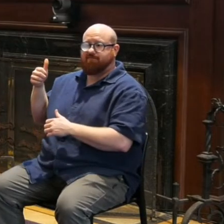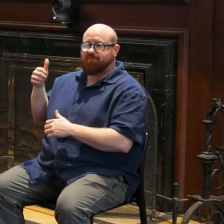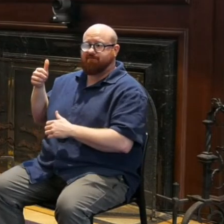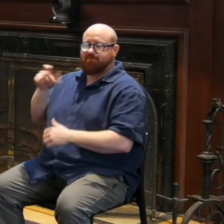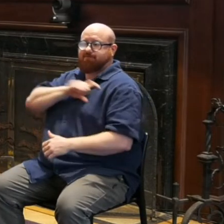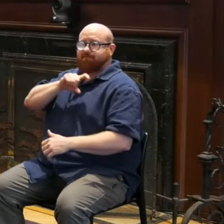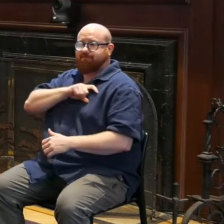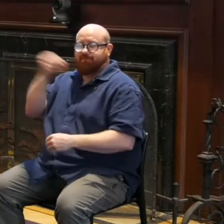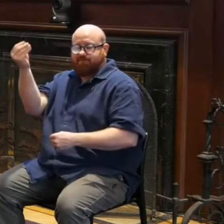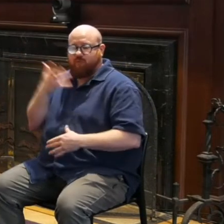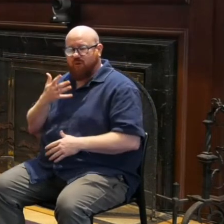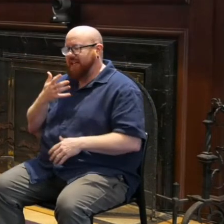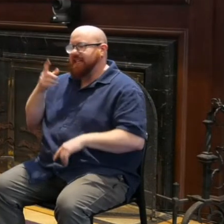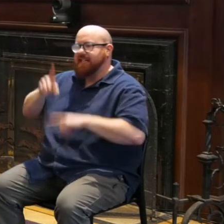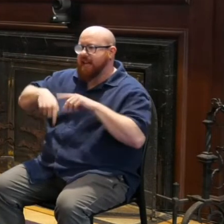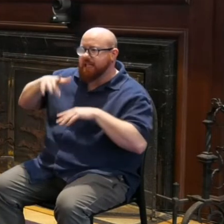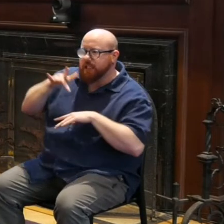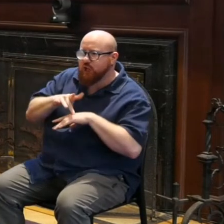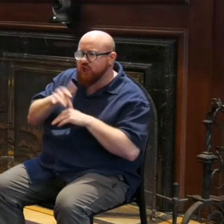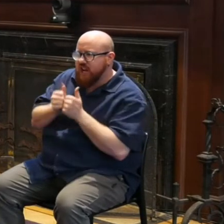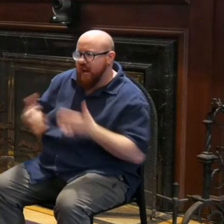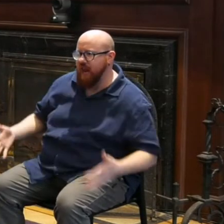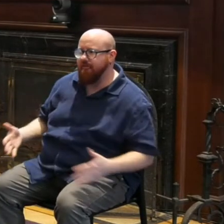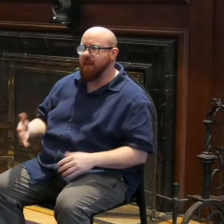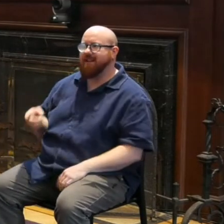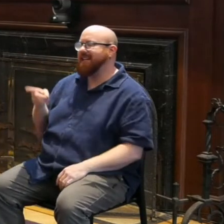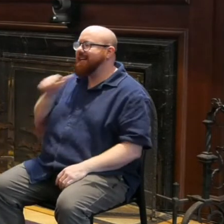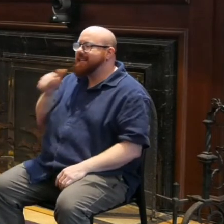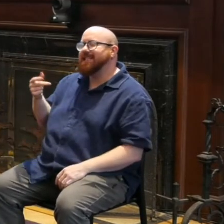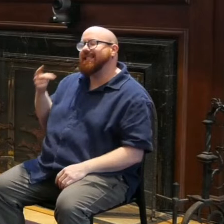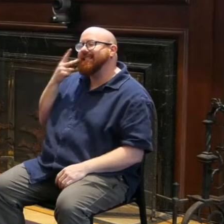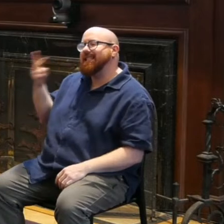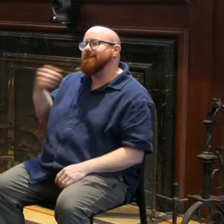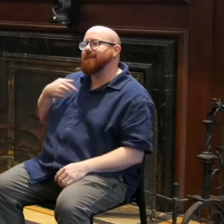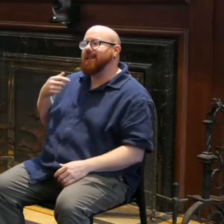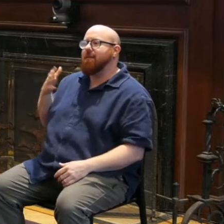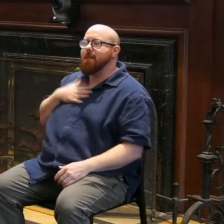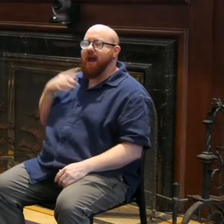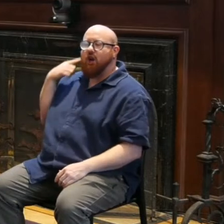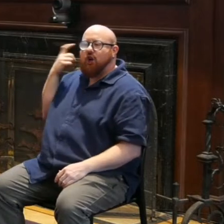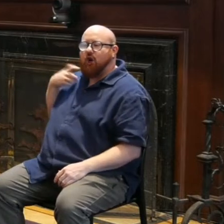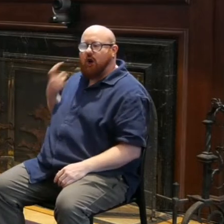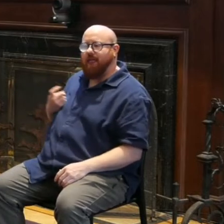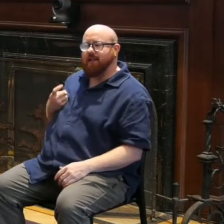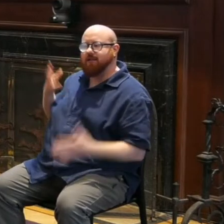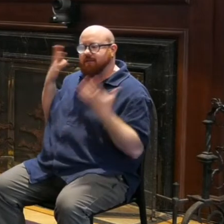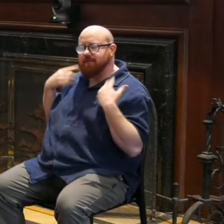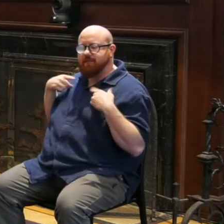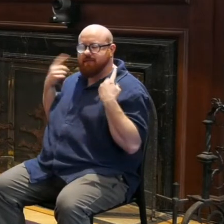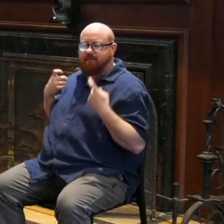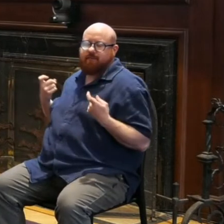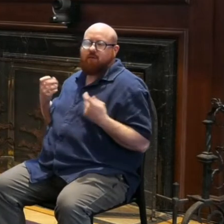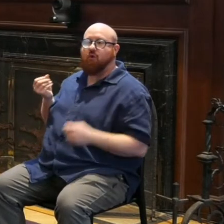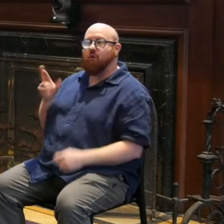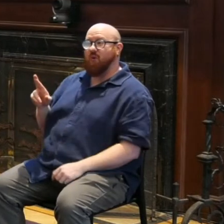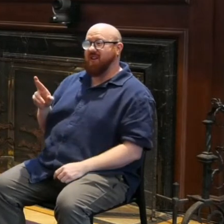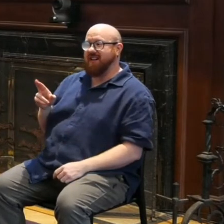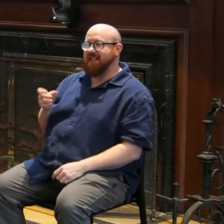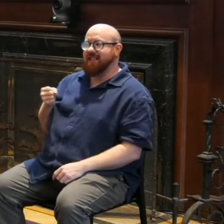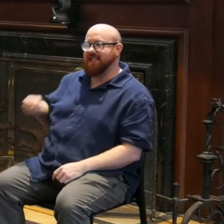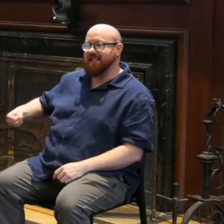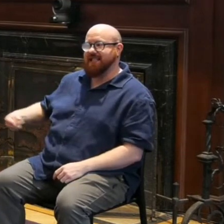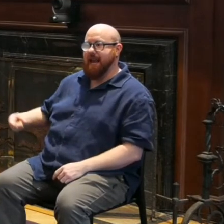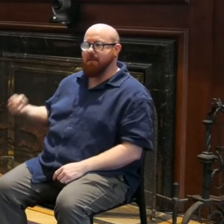won't see me fluff my curls with lavender oil from Provence or snap my scarlet garter behind the